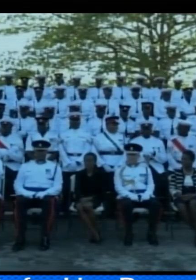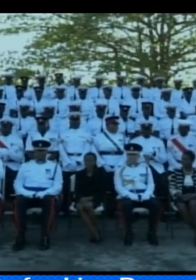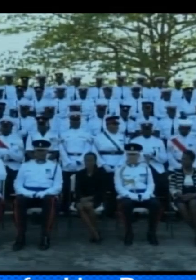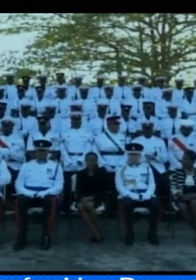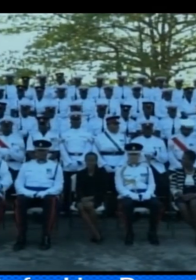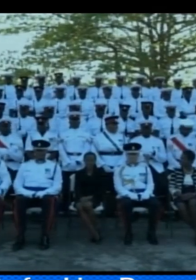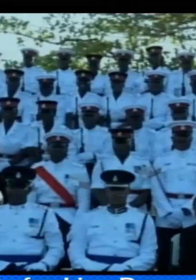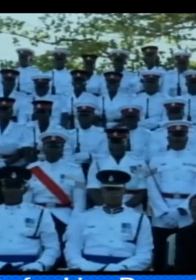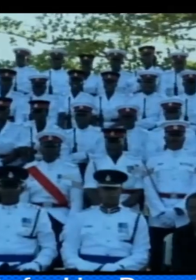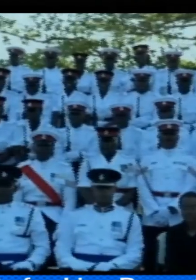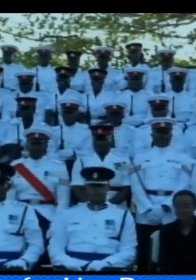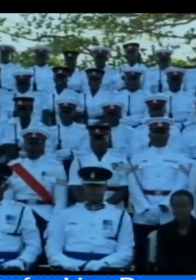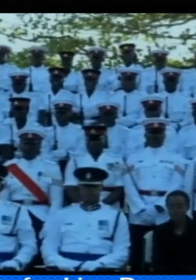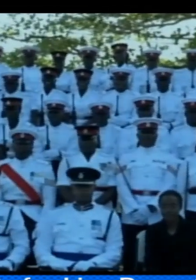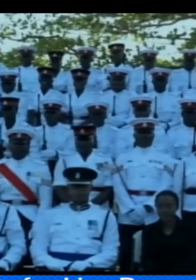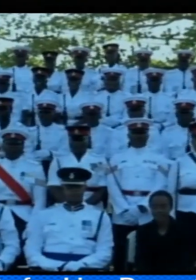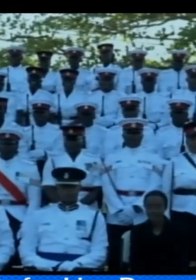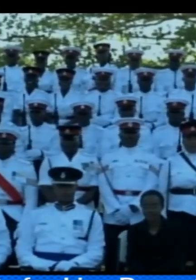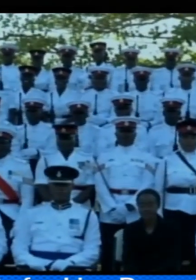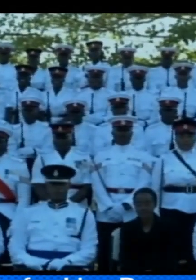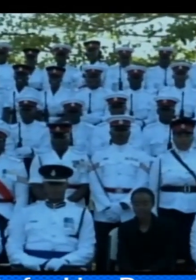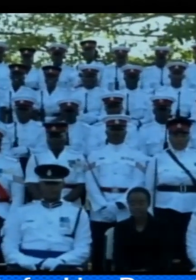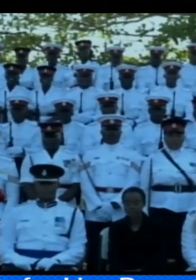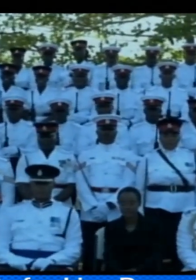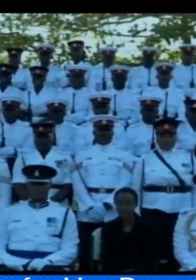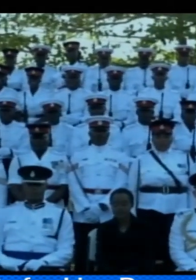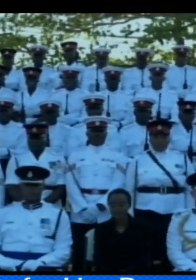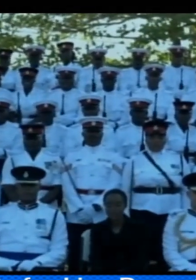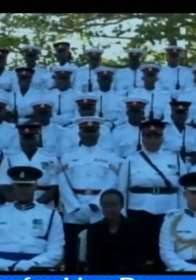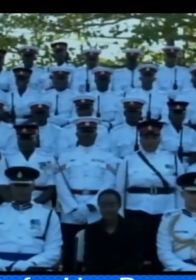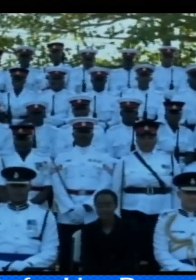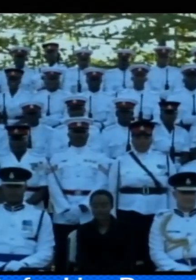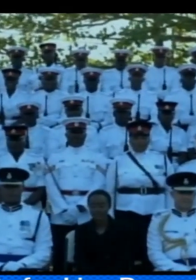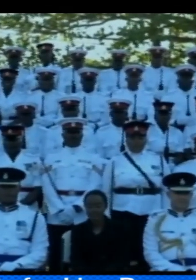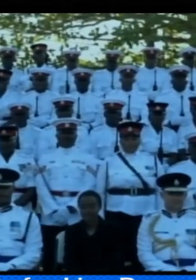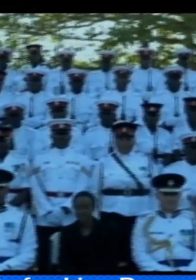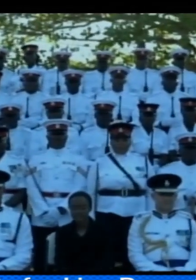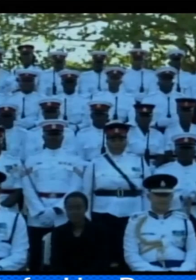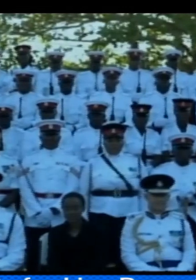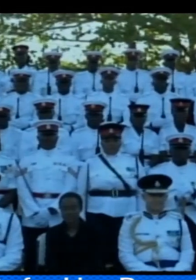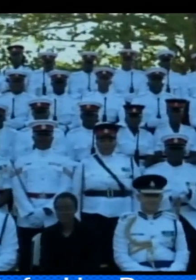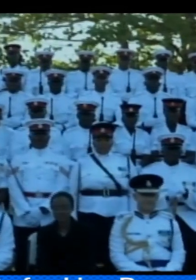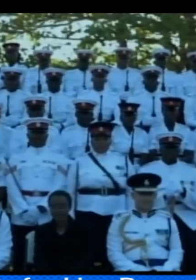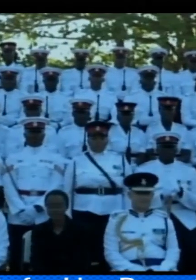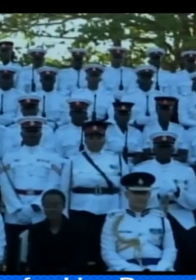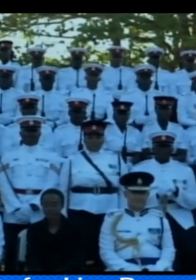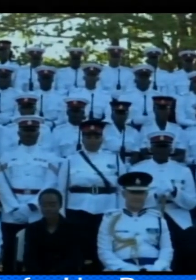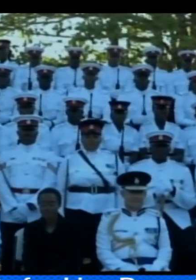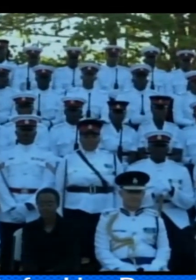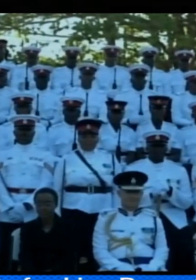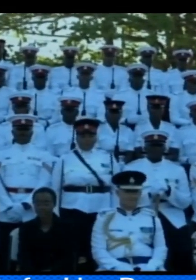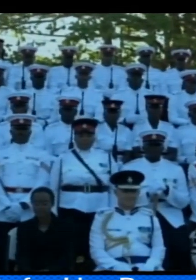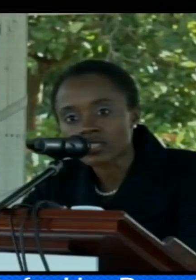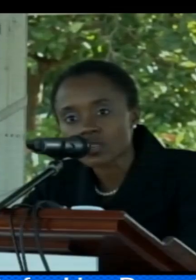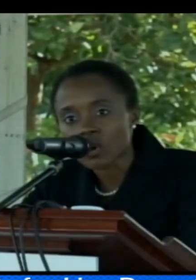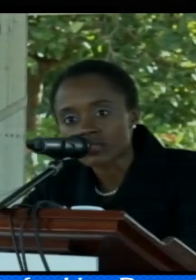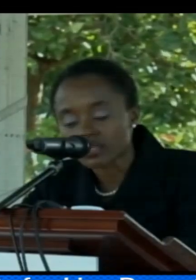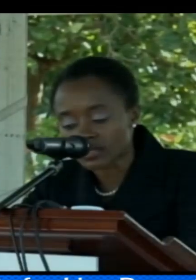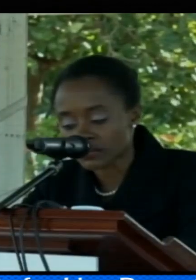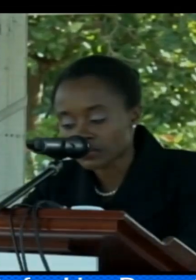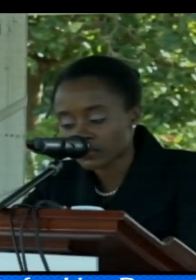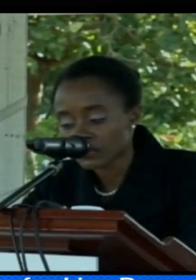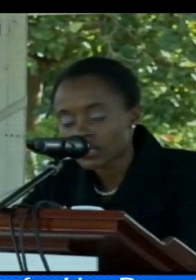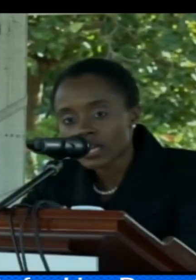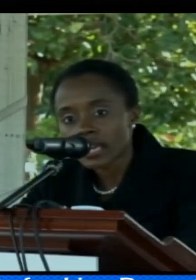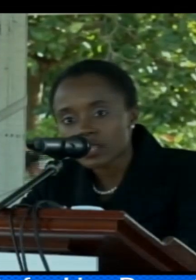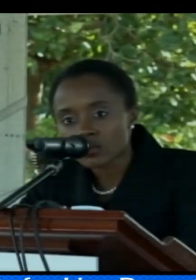think of you, and your character is who you are. Preserve and guard both faithfully throughout your professional life as an